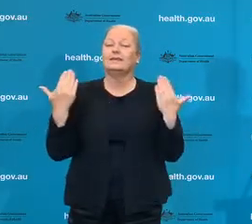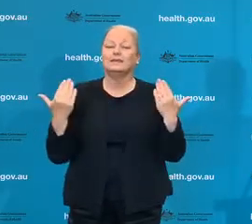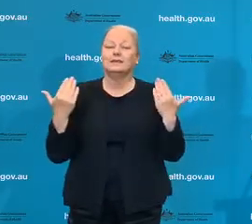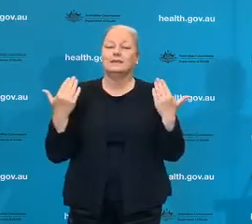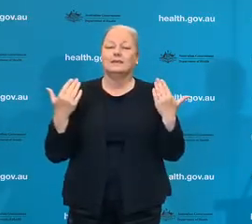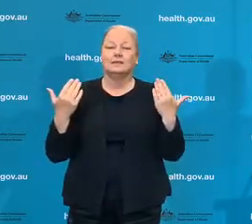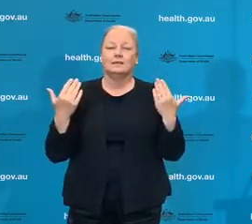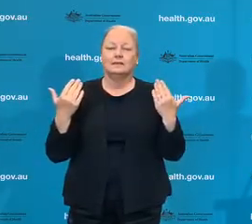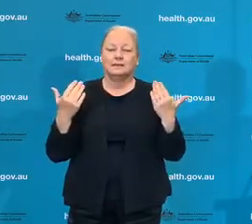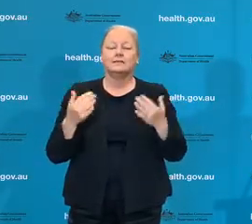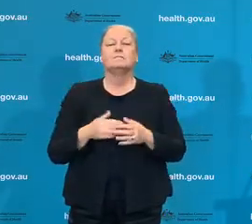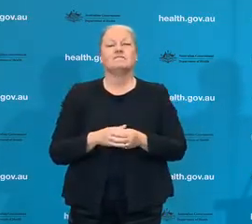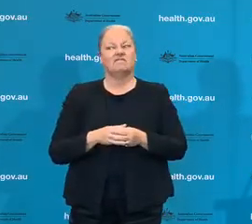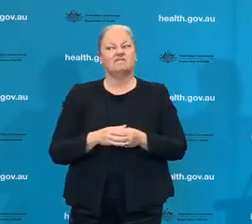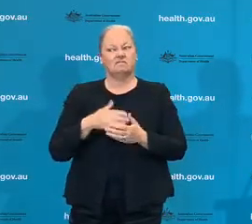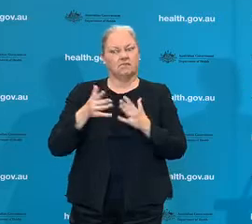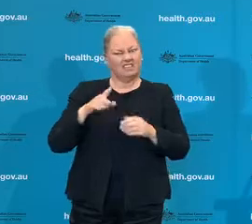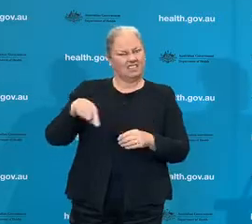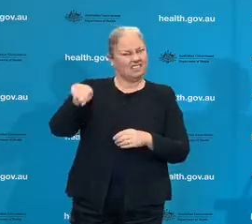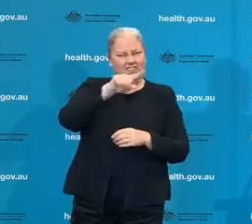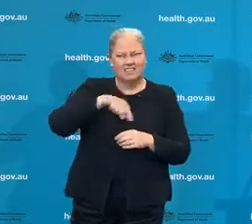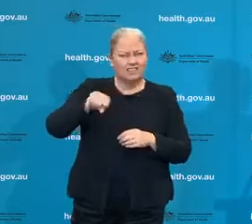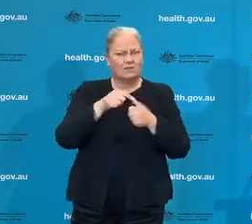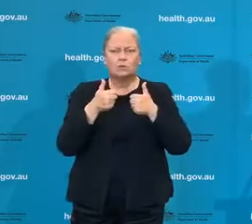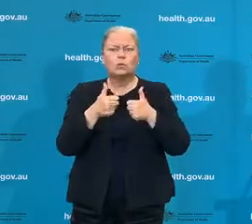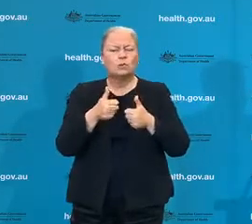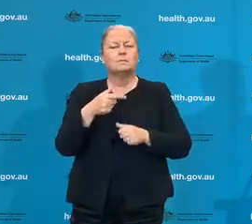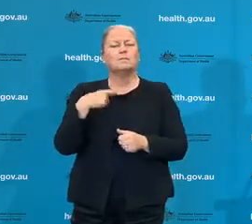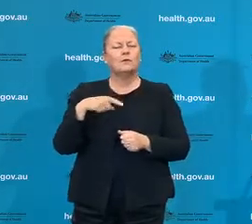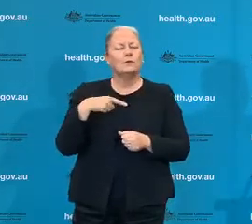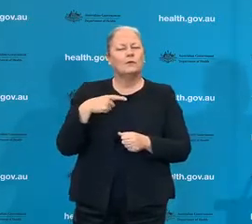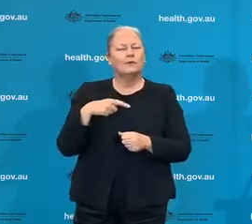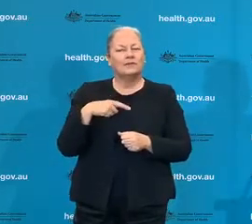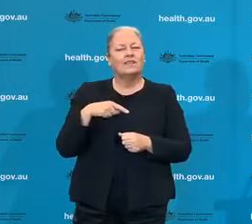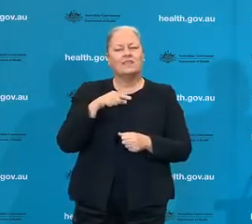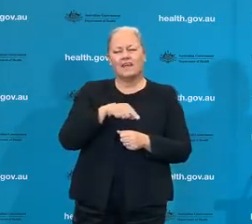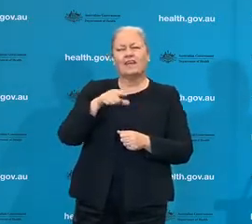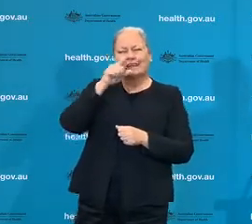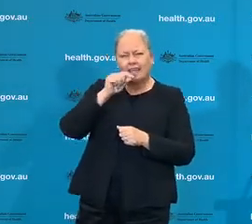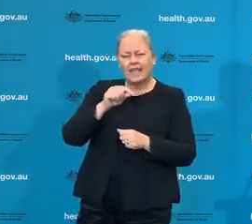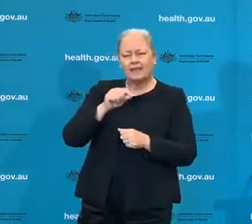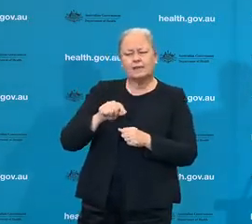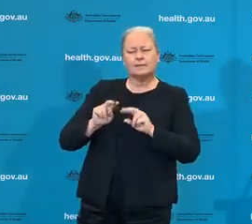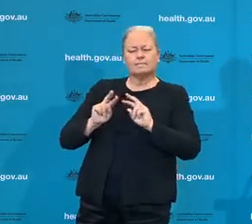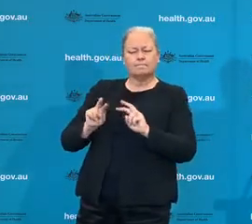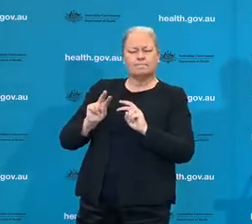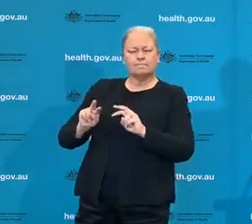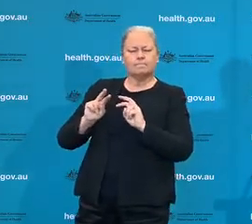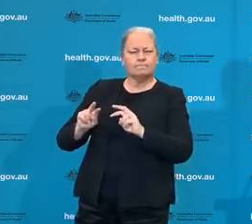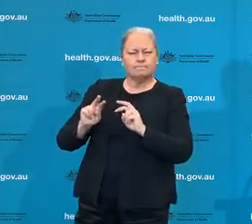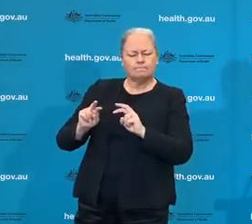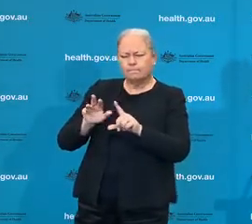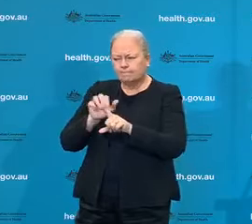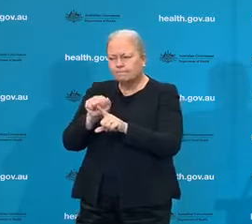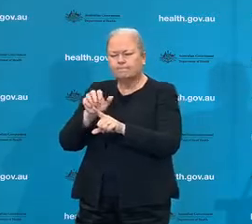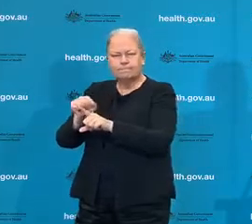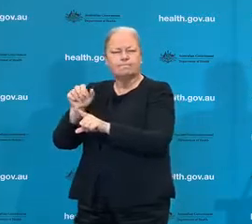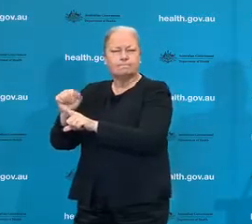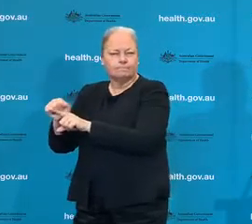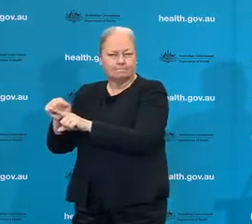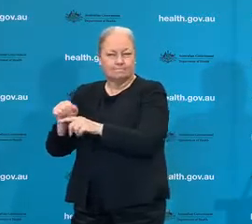that they are able to achieve those key performance indicators, if you like, well in excess